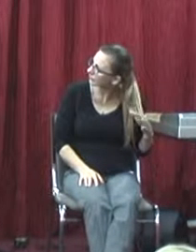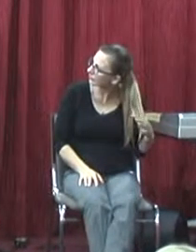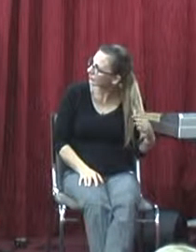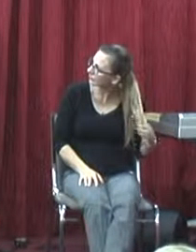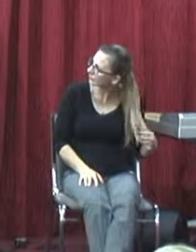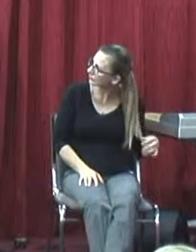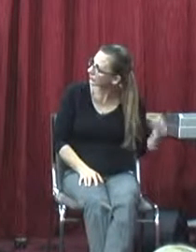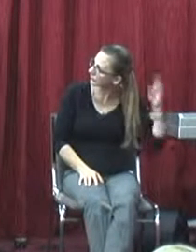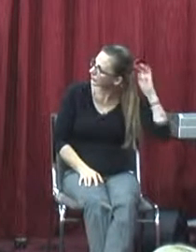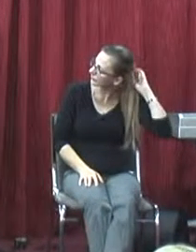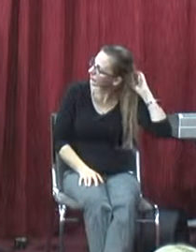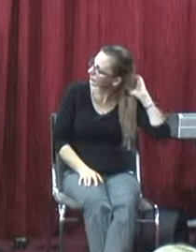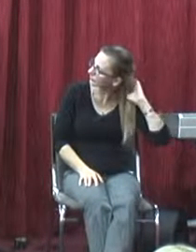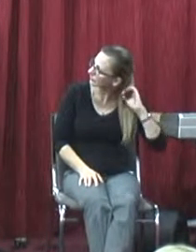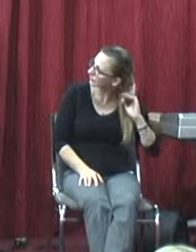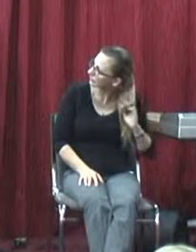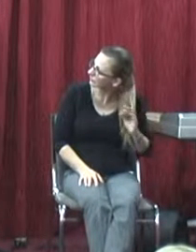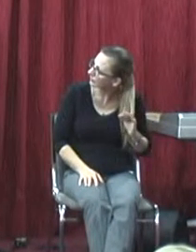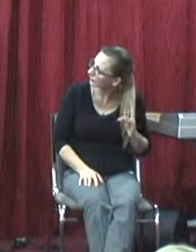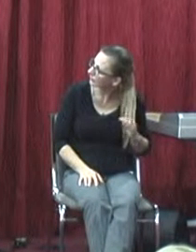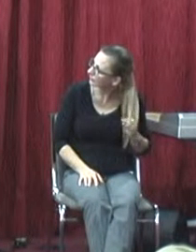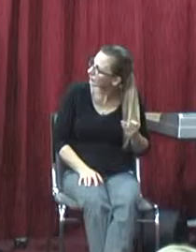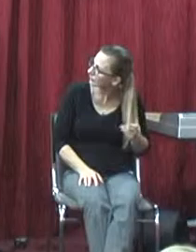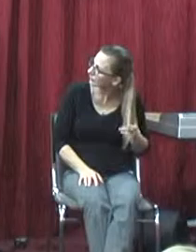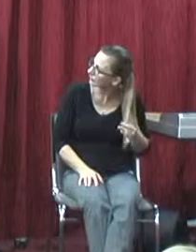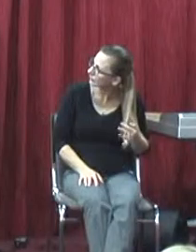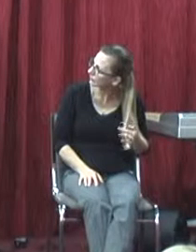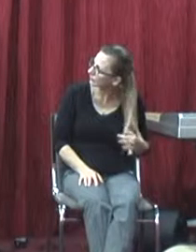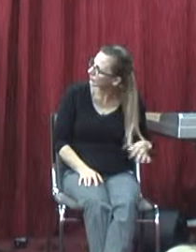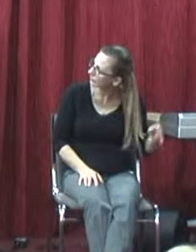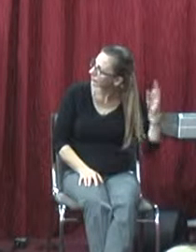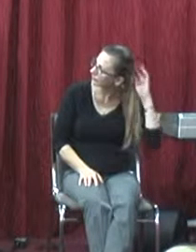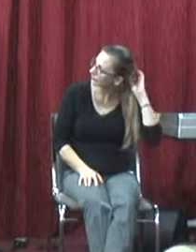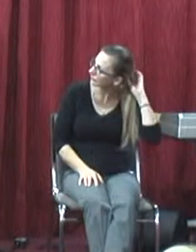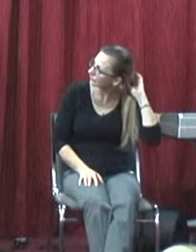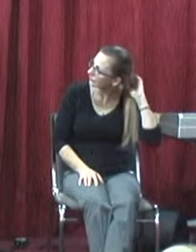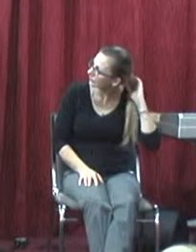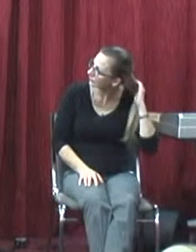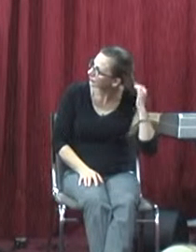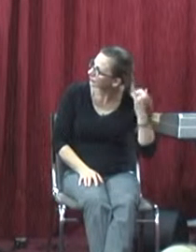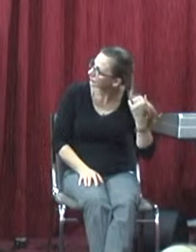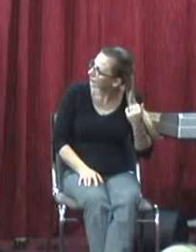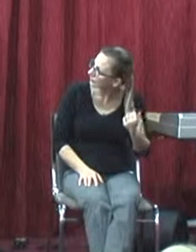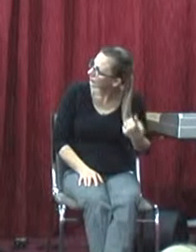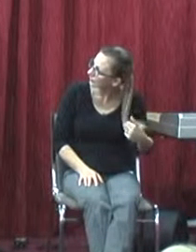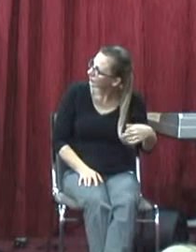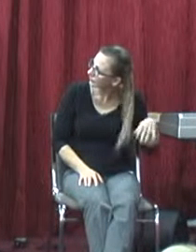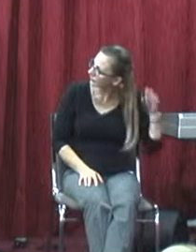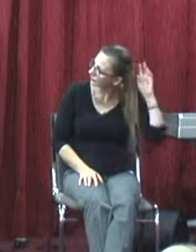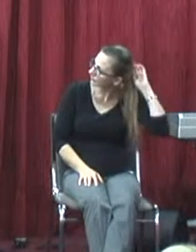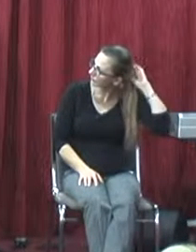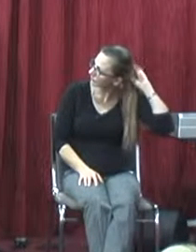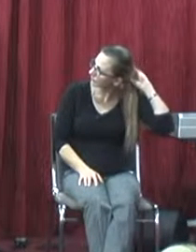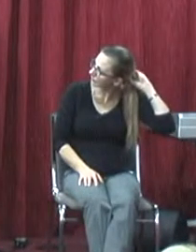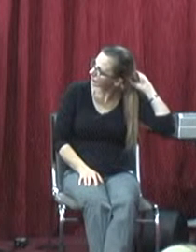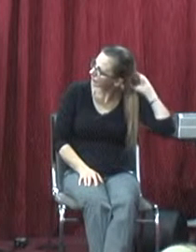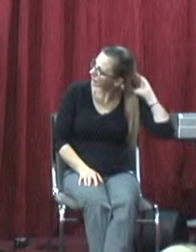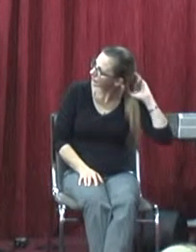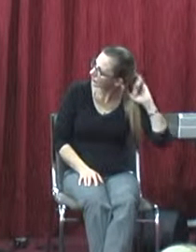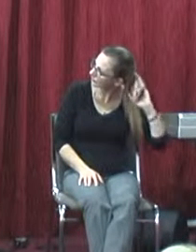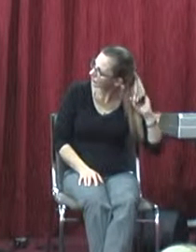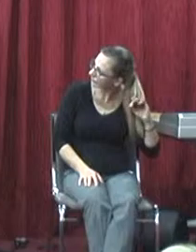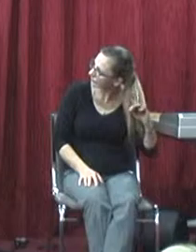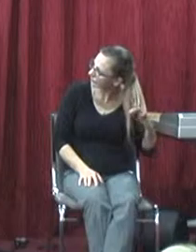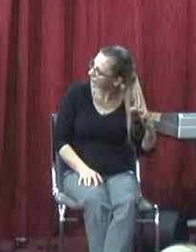But Adonai was with Joseph and extended kindness to him and gave him favor in the eyes of the commander of the prison. The commander of the prison, verse 22, entrusted